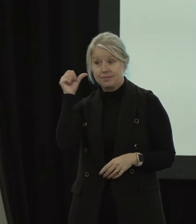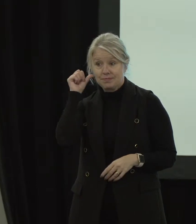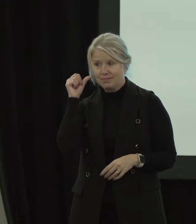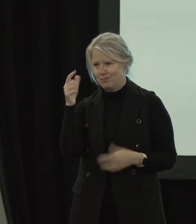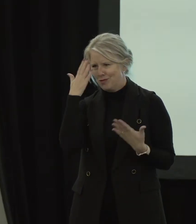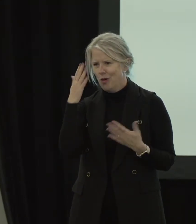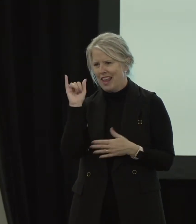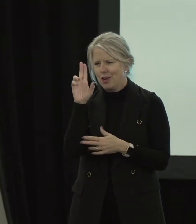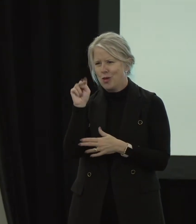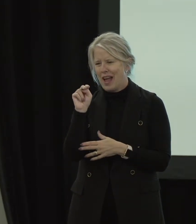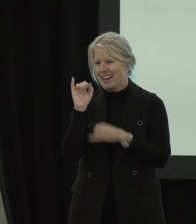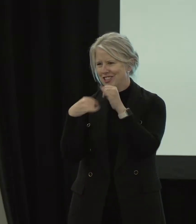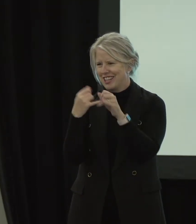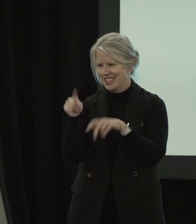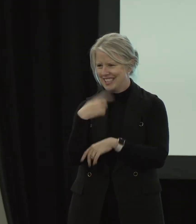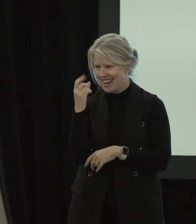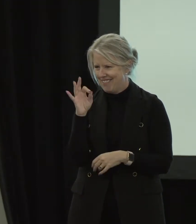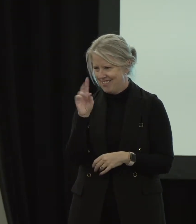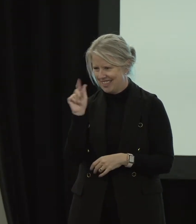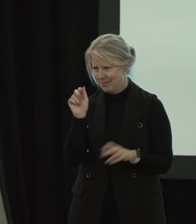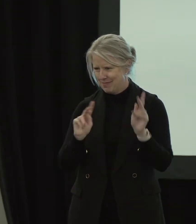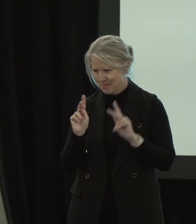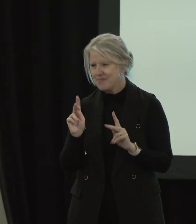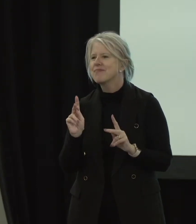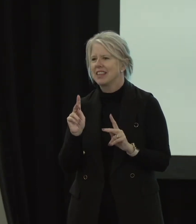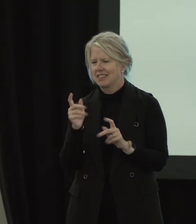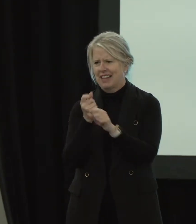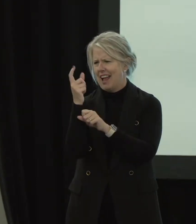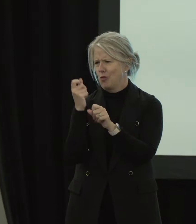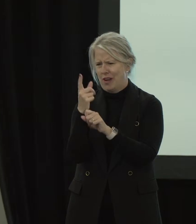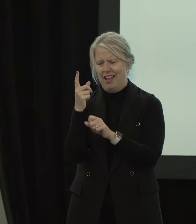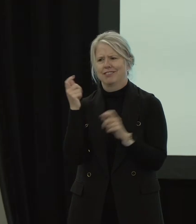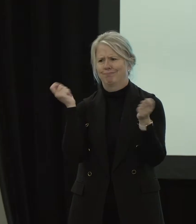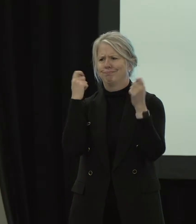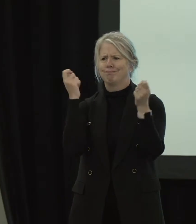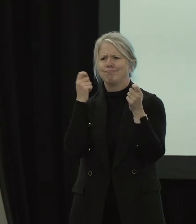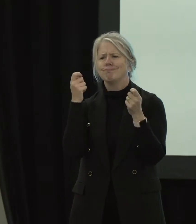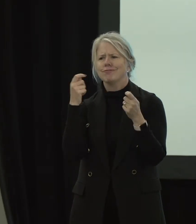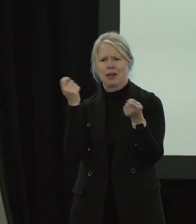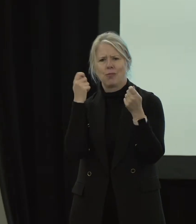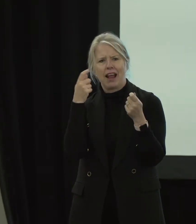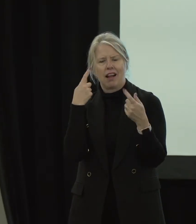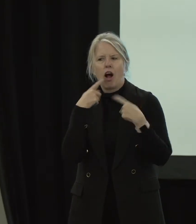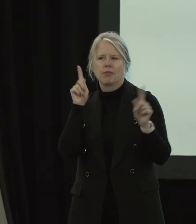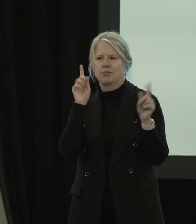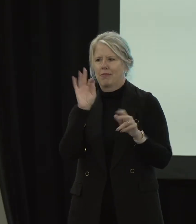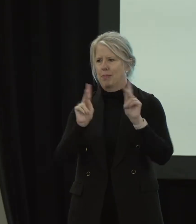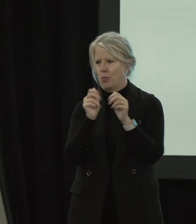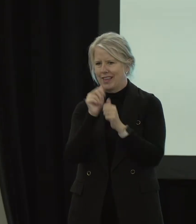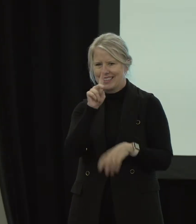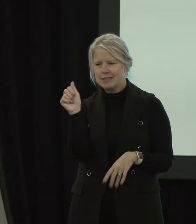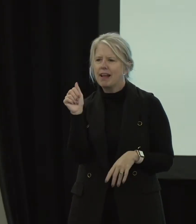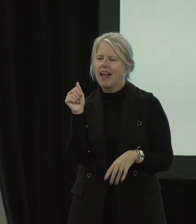the United Nations International Day of Persons with Disabilities, an annual day to celebrate the accomplishments of persons with disabilities, and a